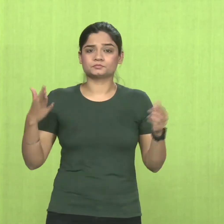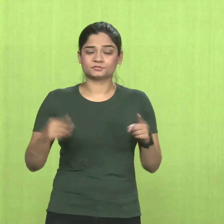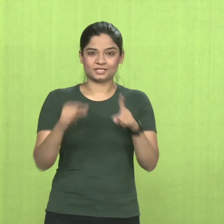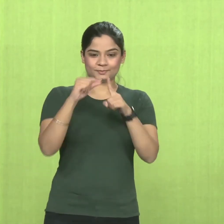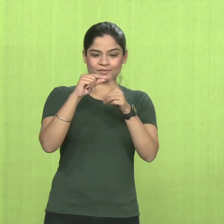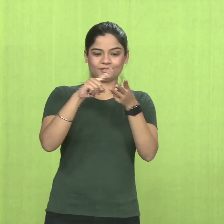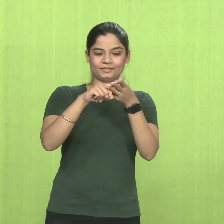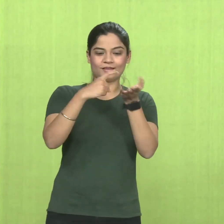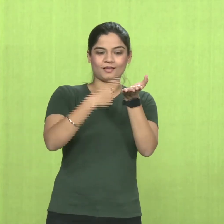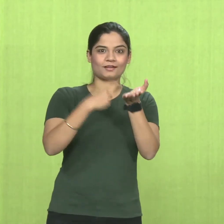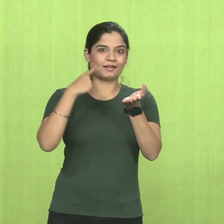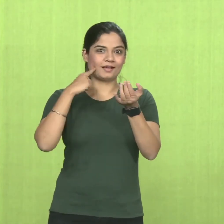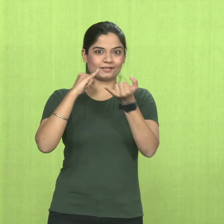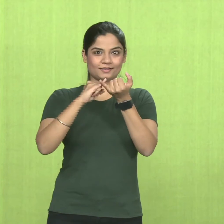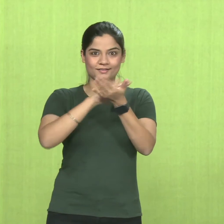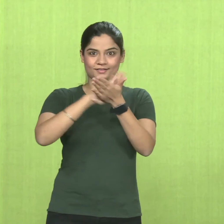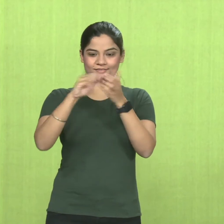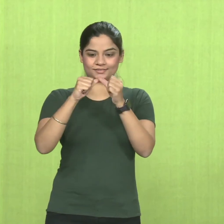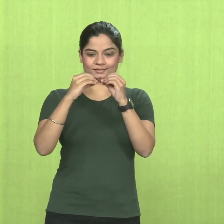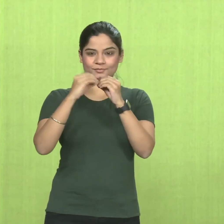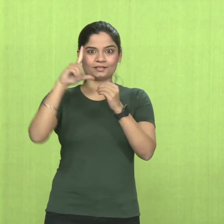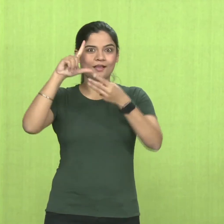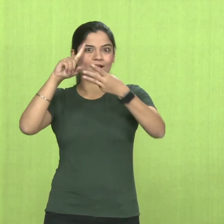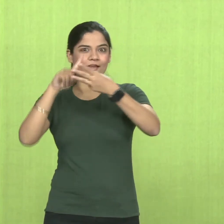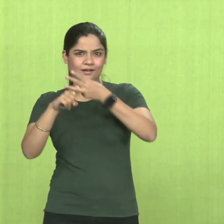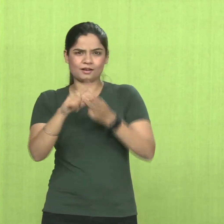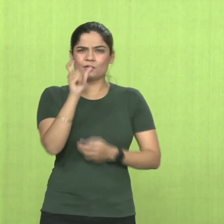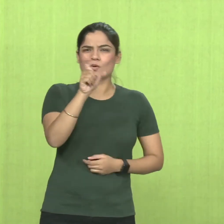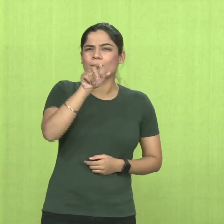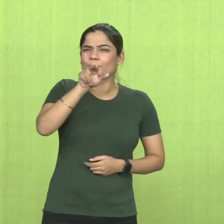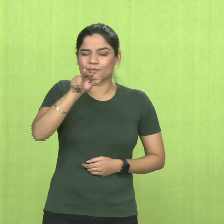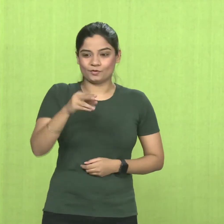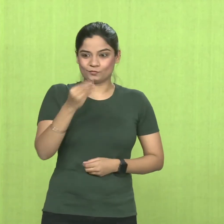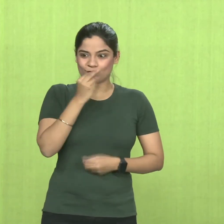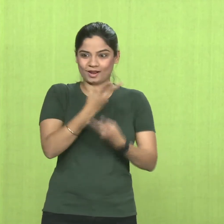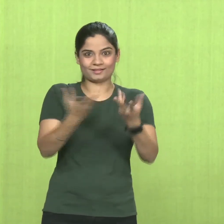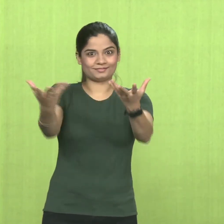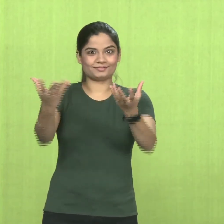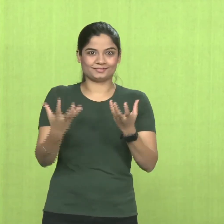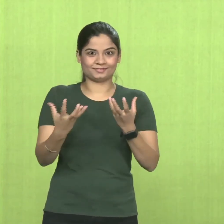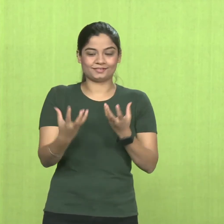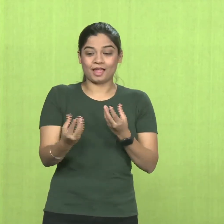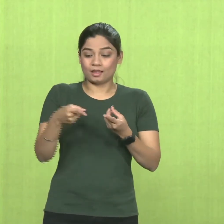The term perishable is used in the context of food that goes bad quickly.